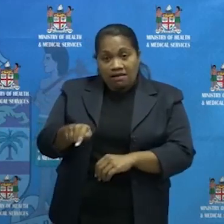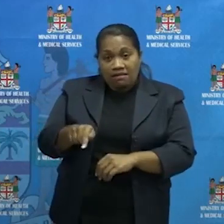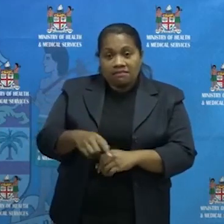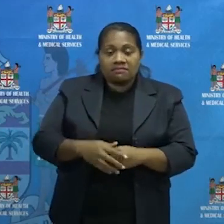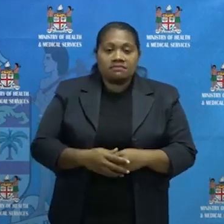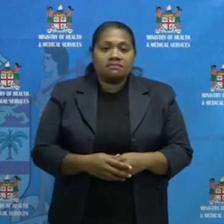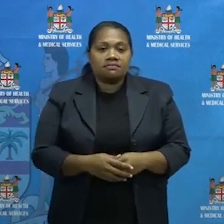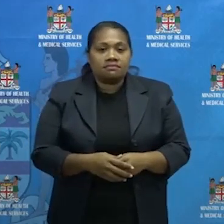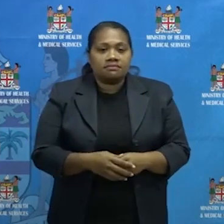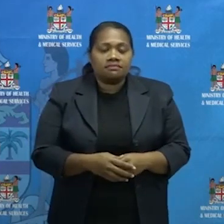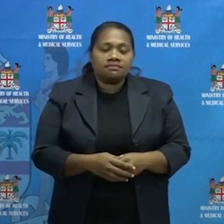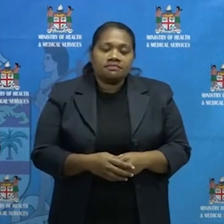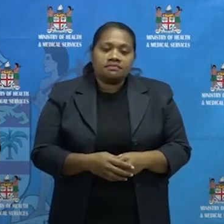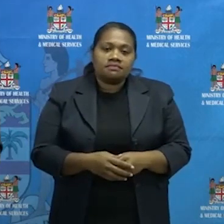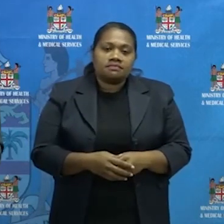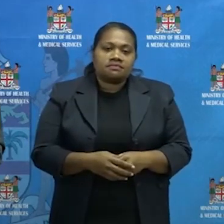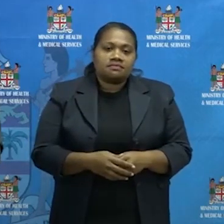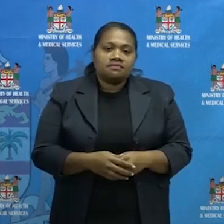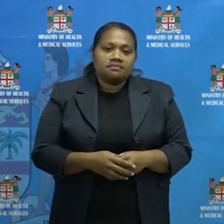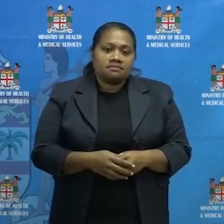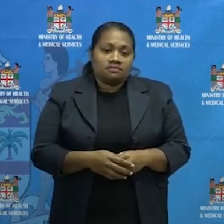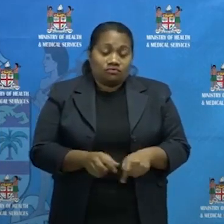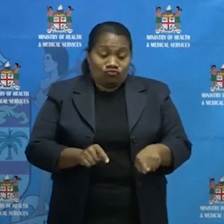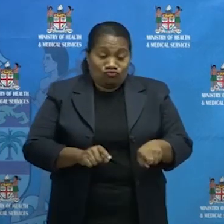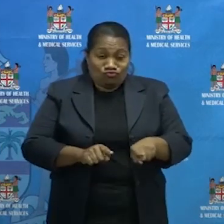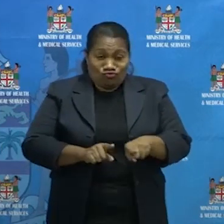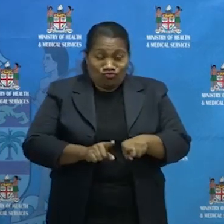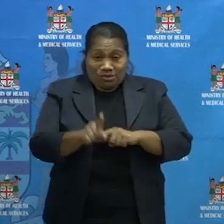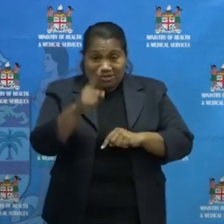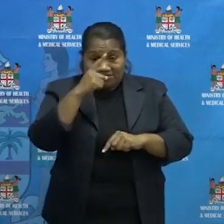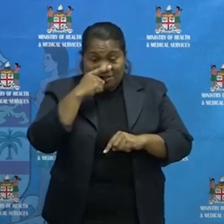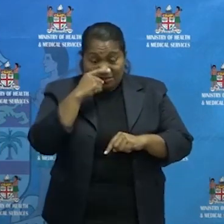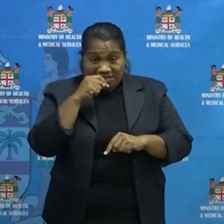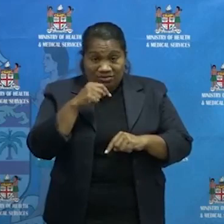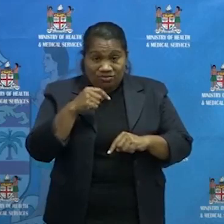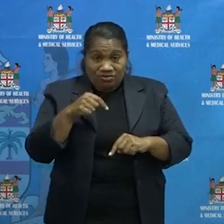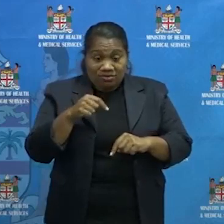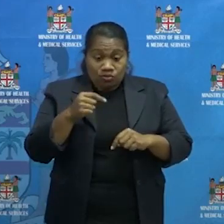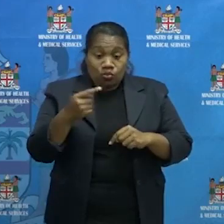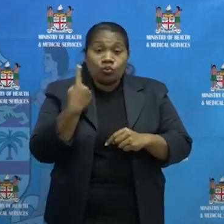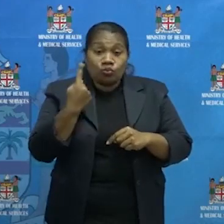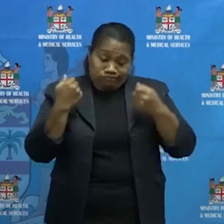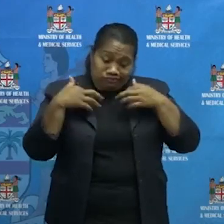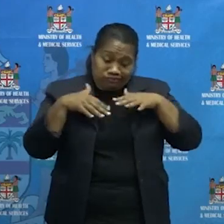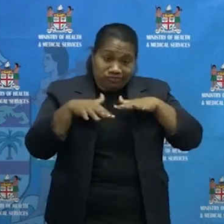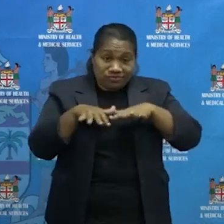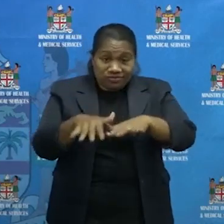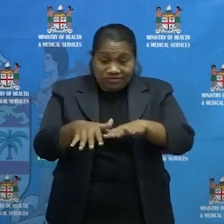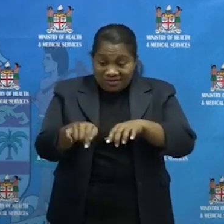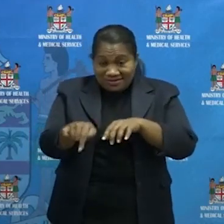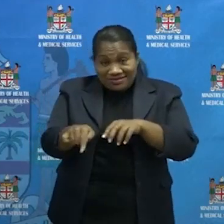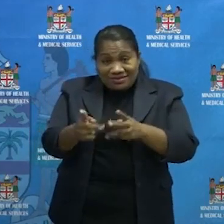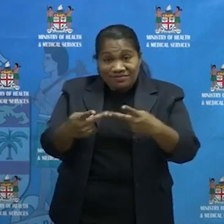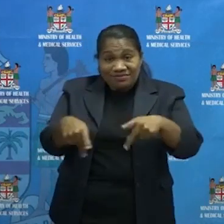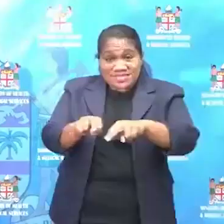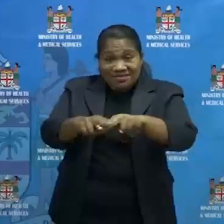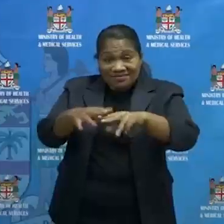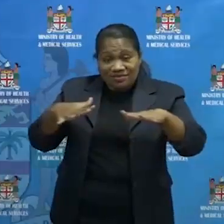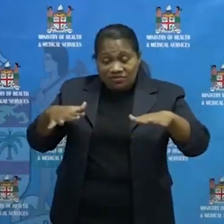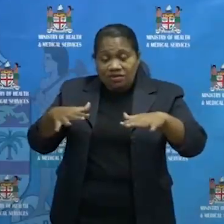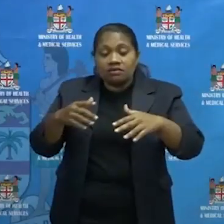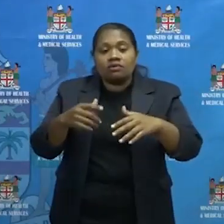The vast majority of the funeral attendees resided within the Lautoka and Nandi containment area.